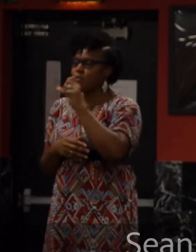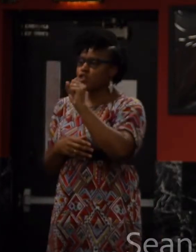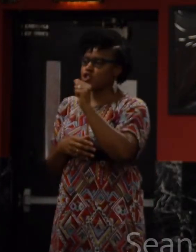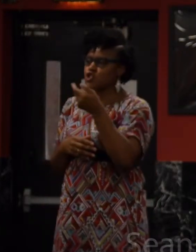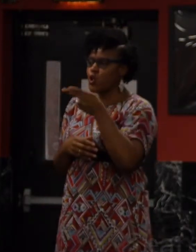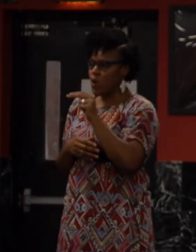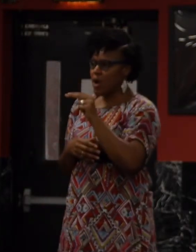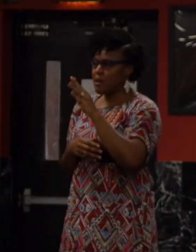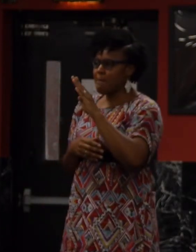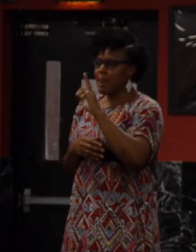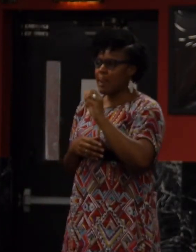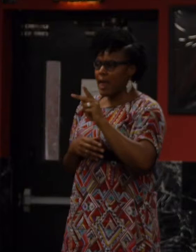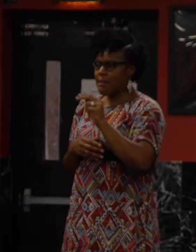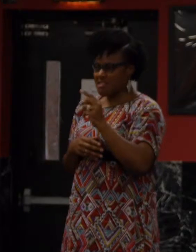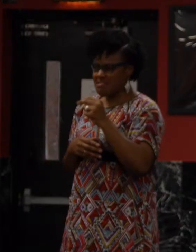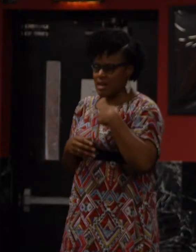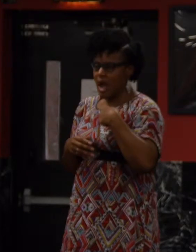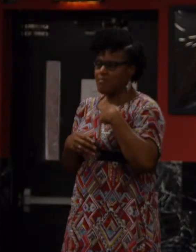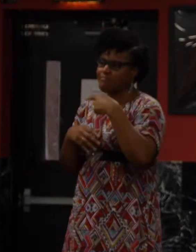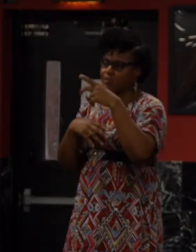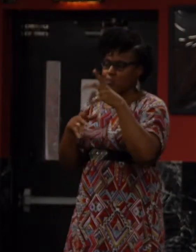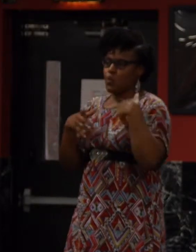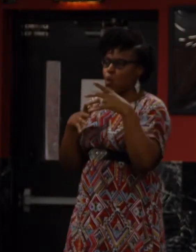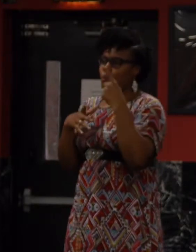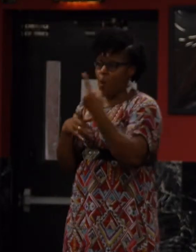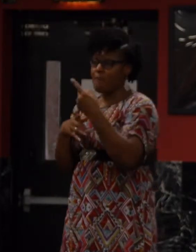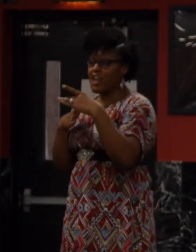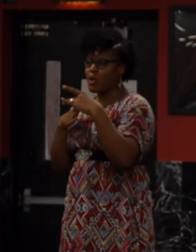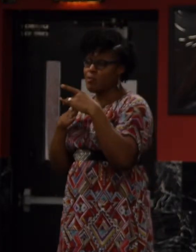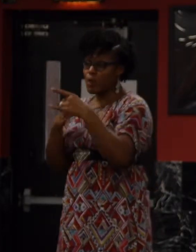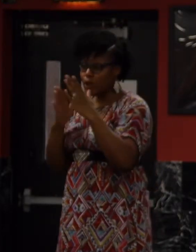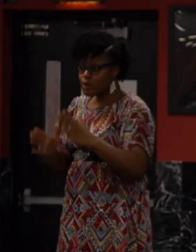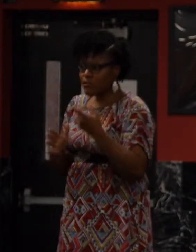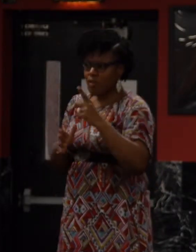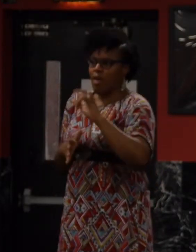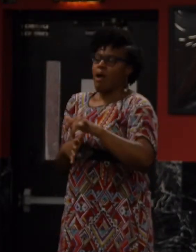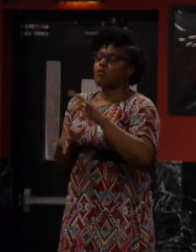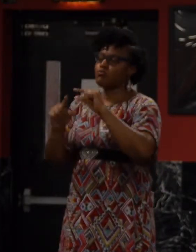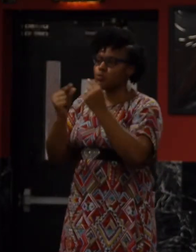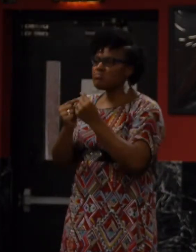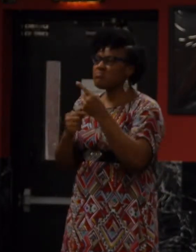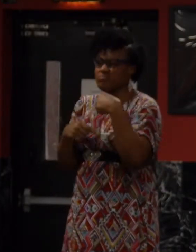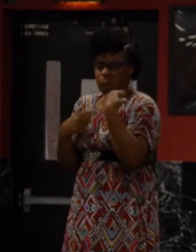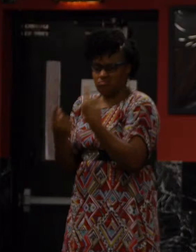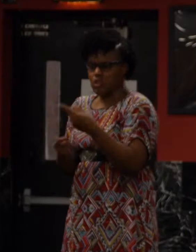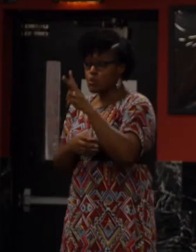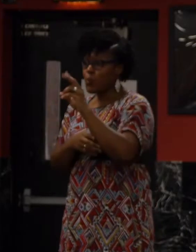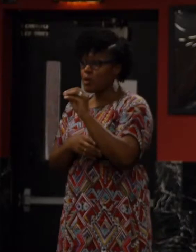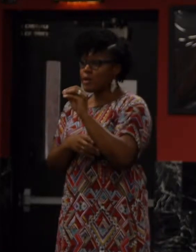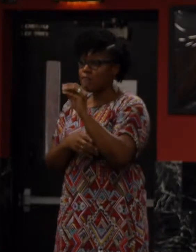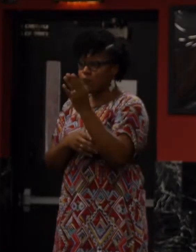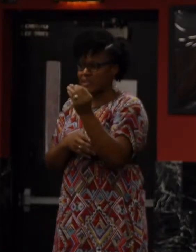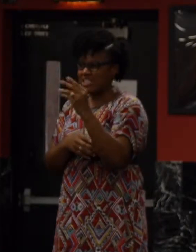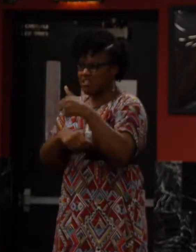Project DC. And our organization has been around since around the year 2014, which of